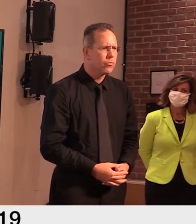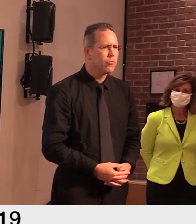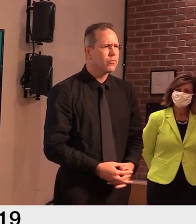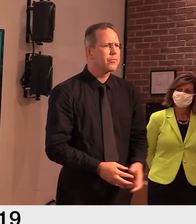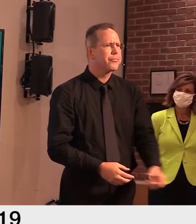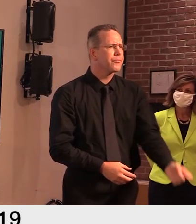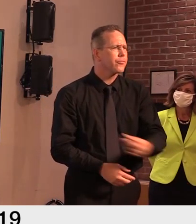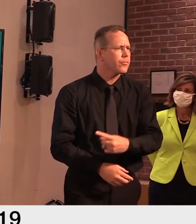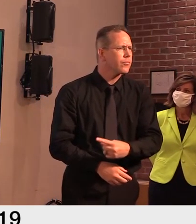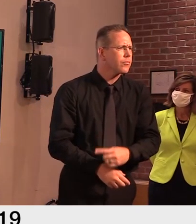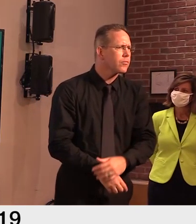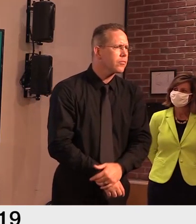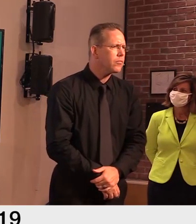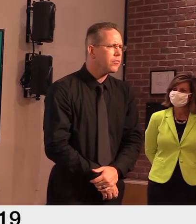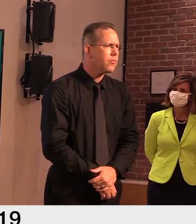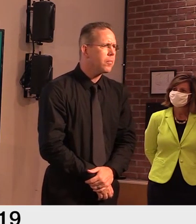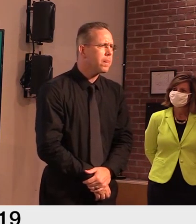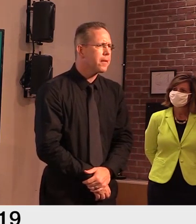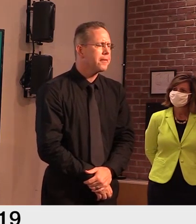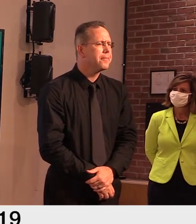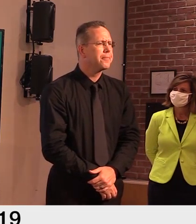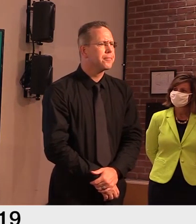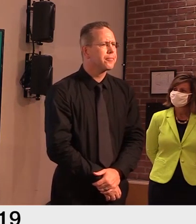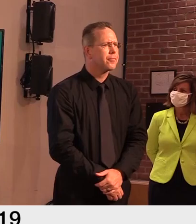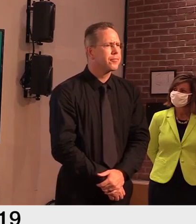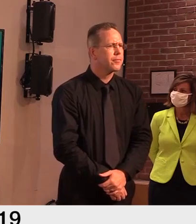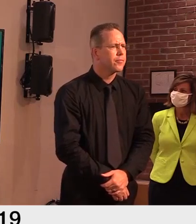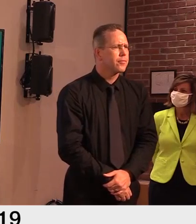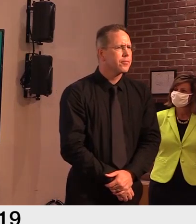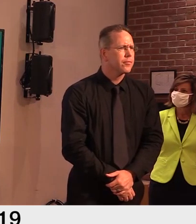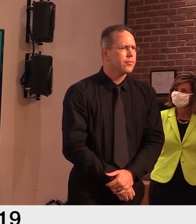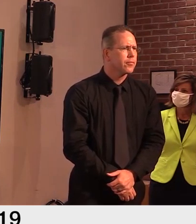change. Exactly what that looks like, we haven't exactly worked out.